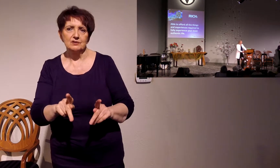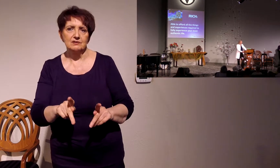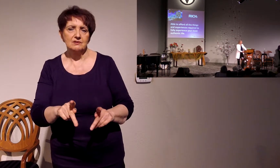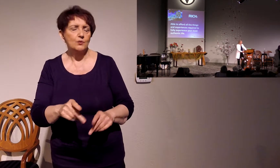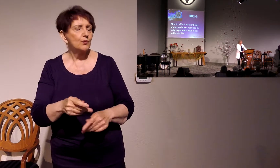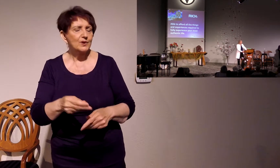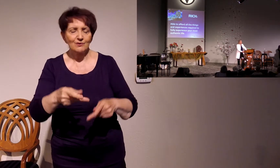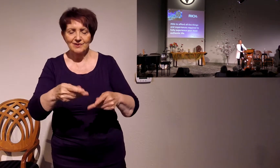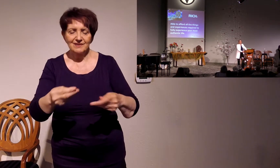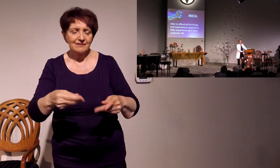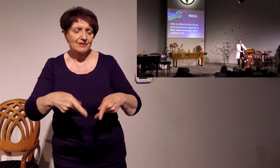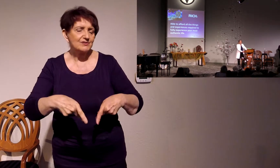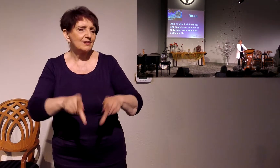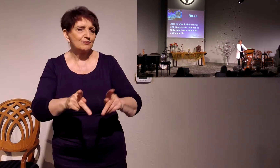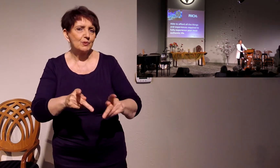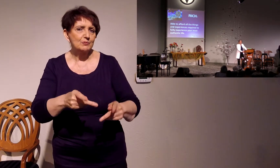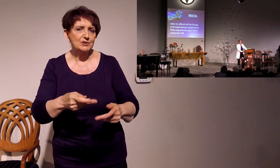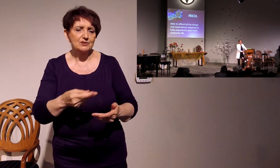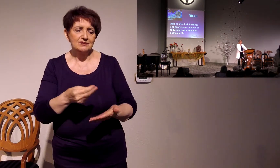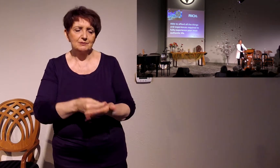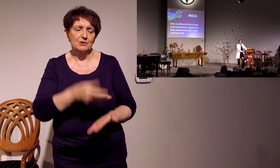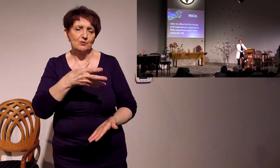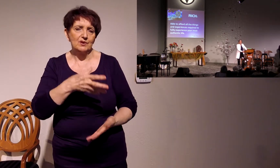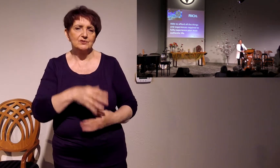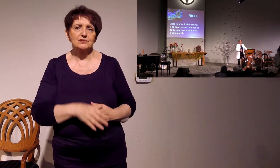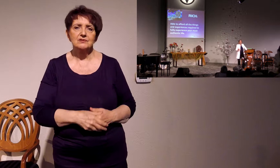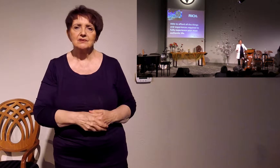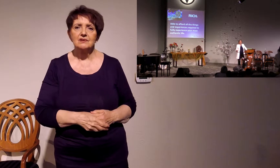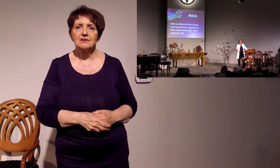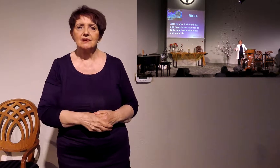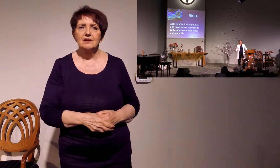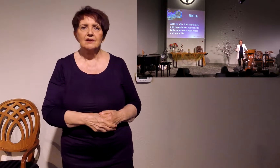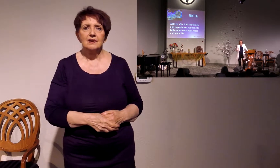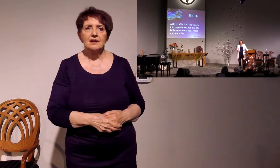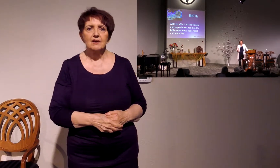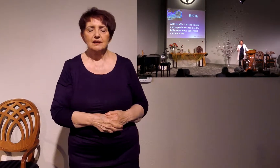ourselves permission to be rich. And what Jen